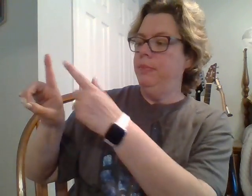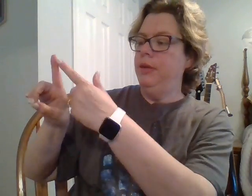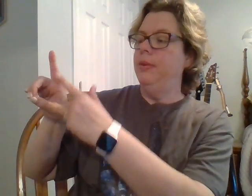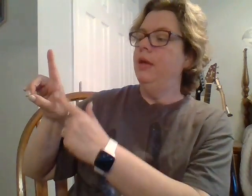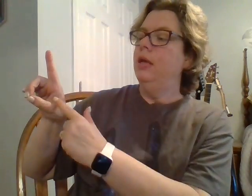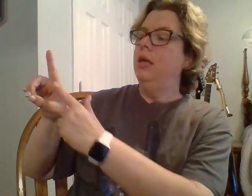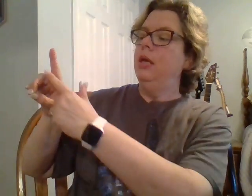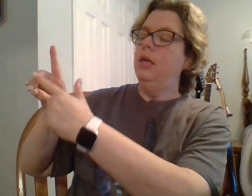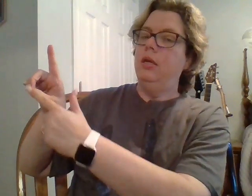but